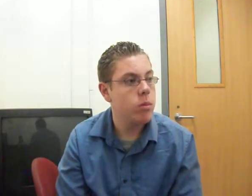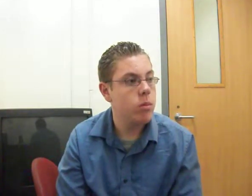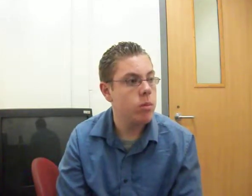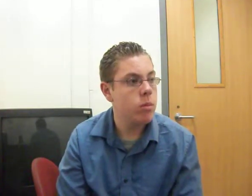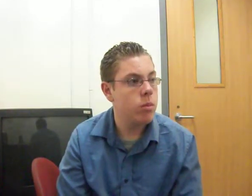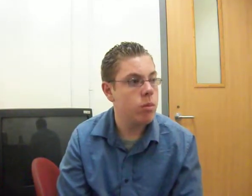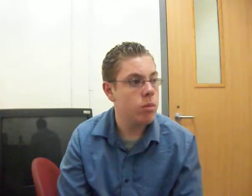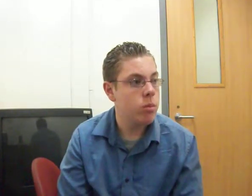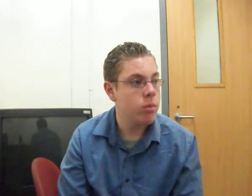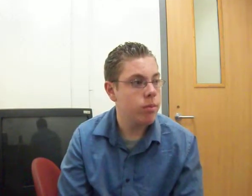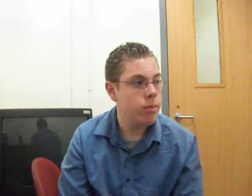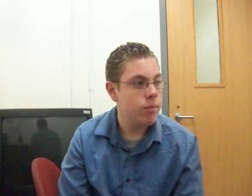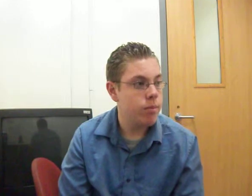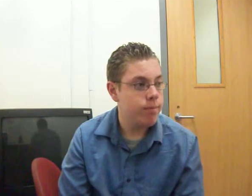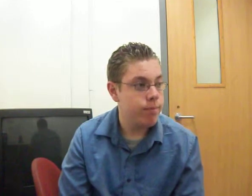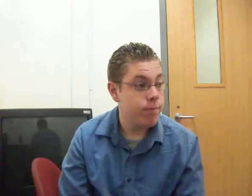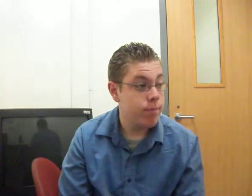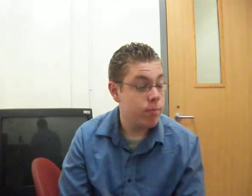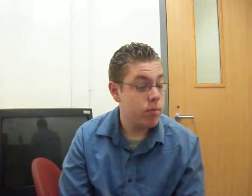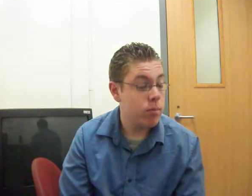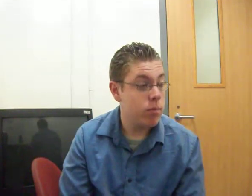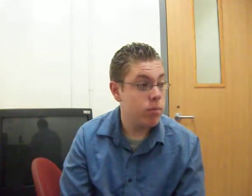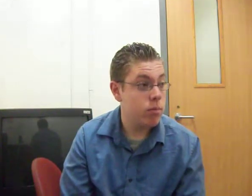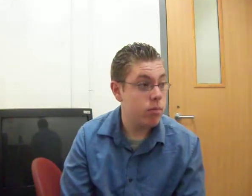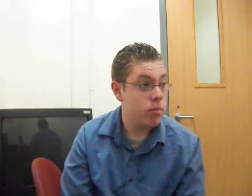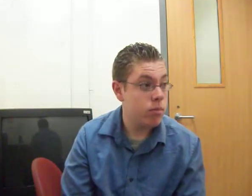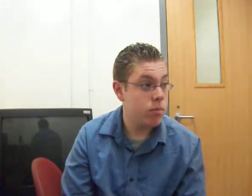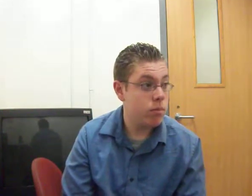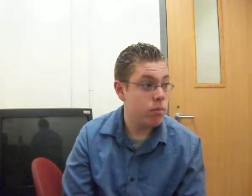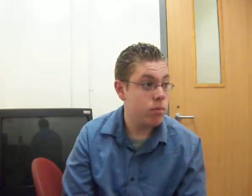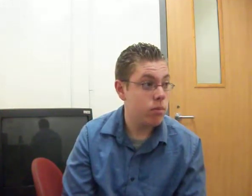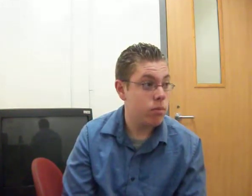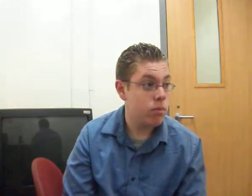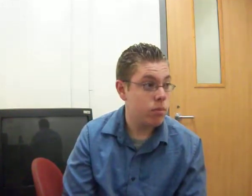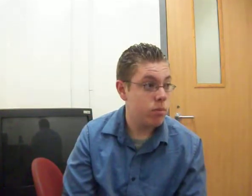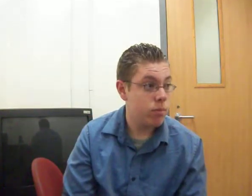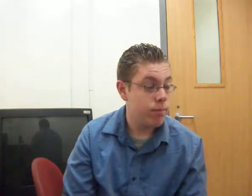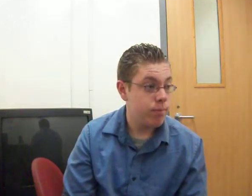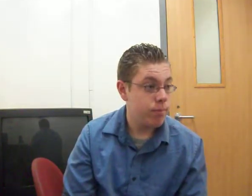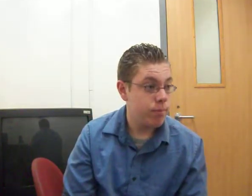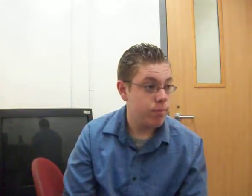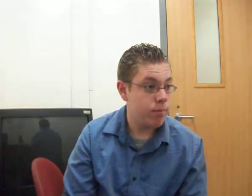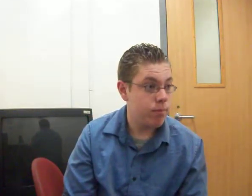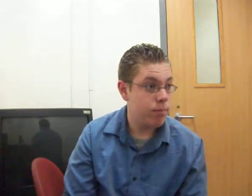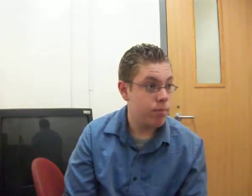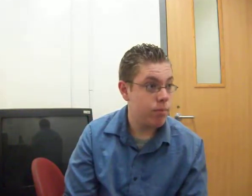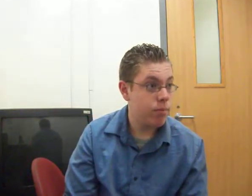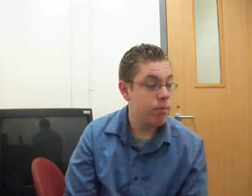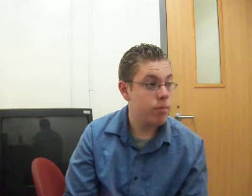Now, depending upon my skill and the layout of the boat, I can perhaps get there quicker than somebody else.